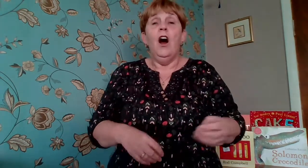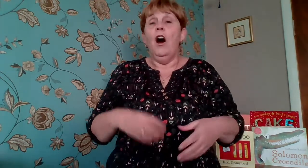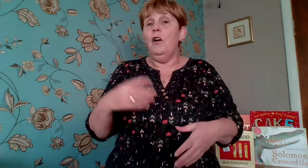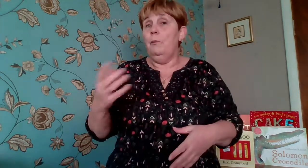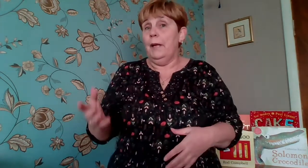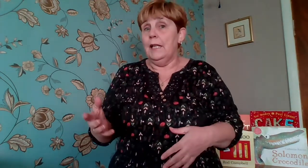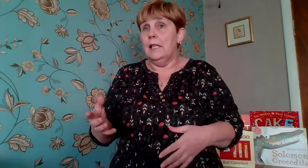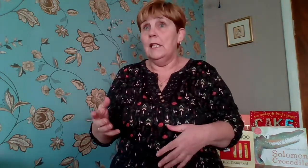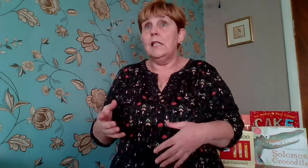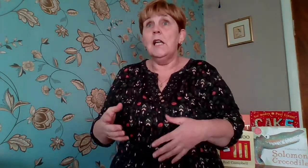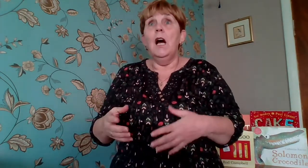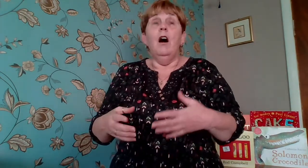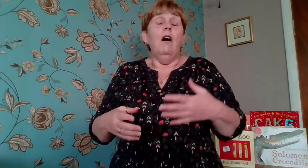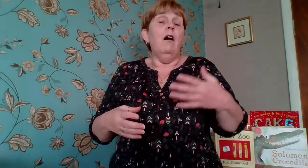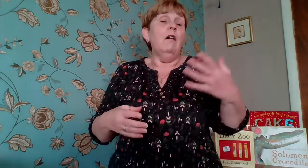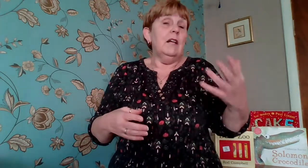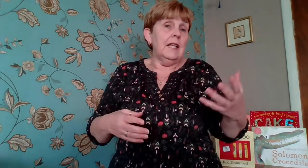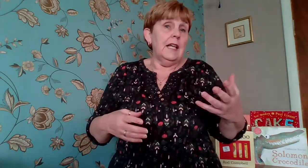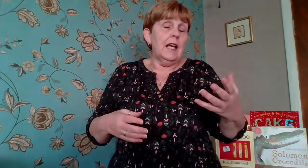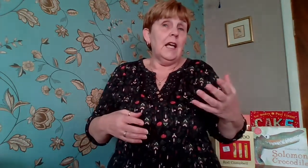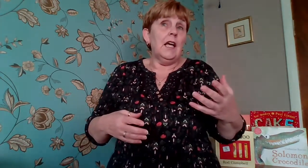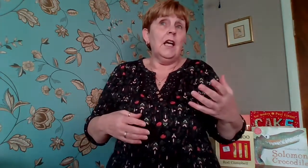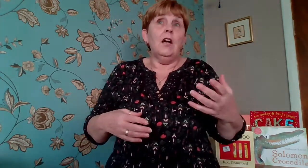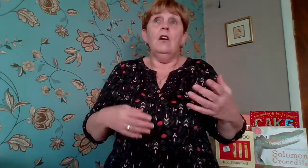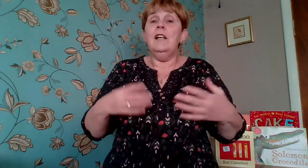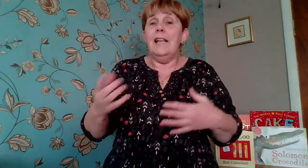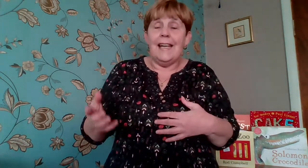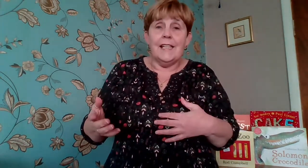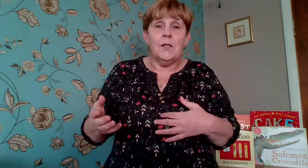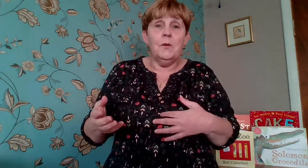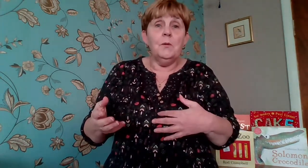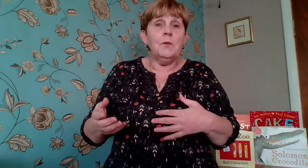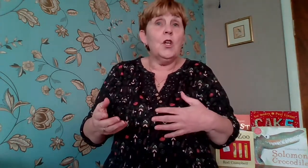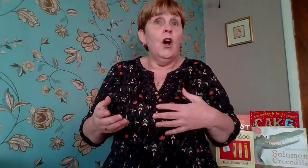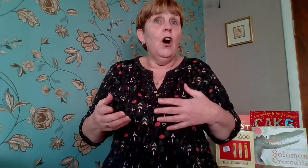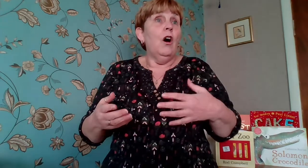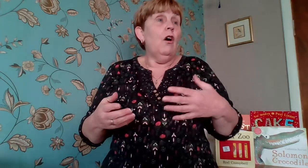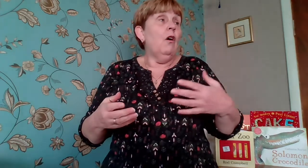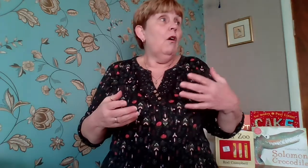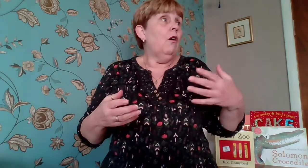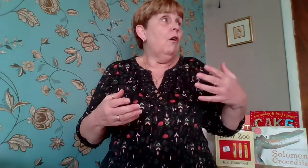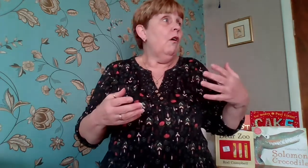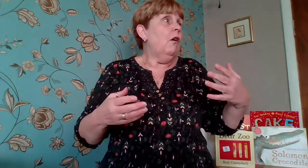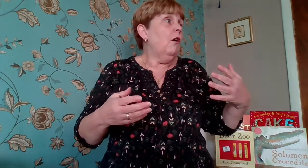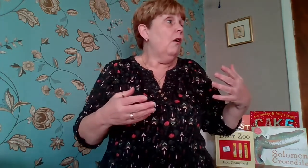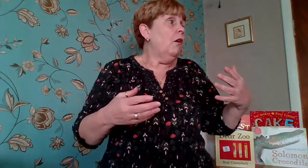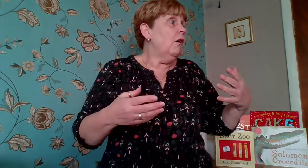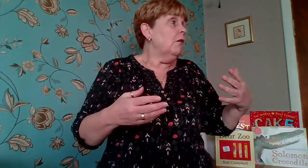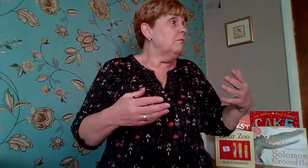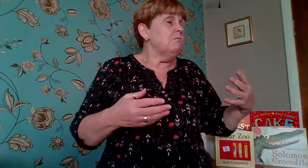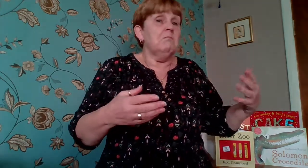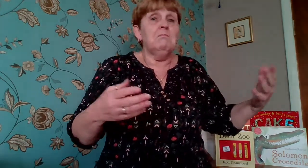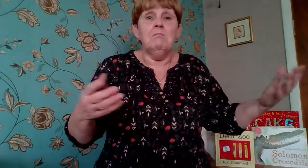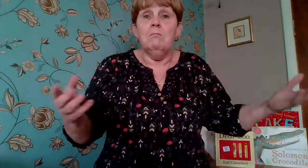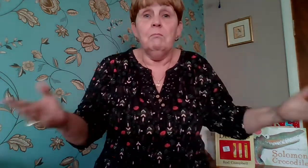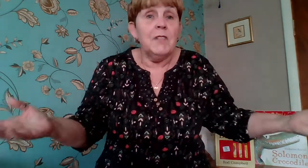or beans or leek or lentils or